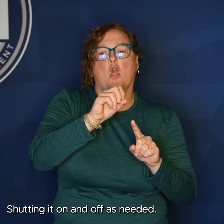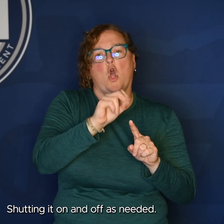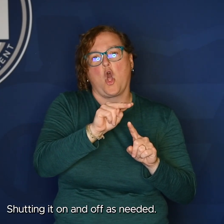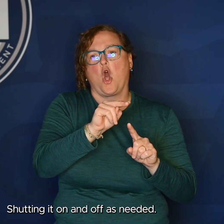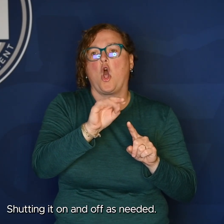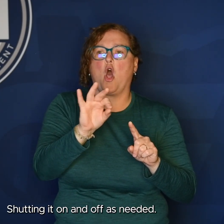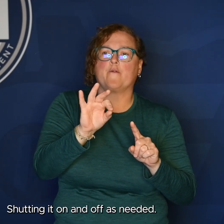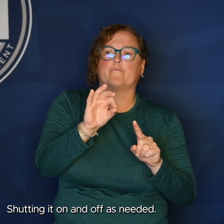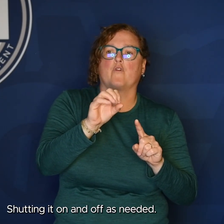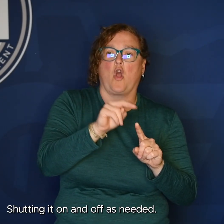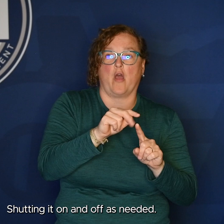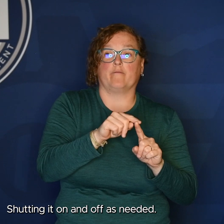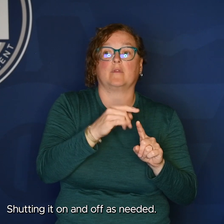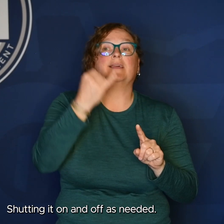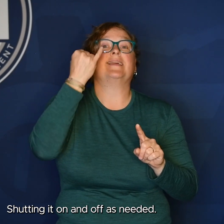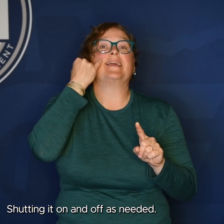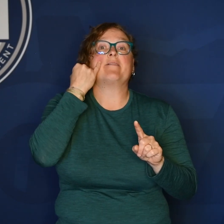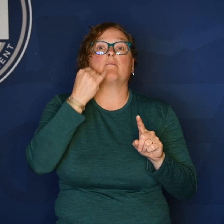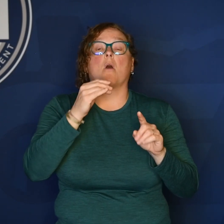and off as needed.